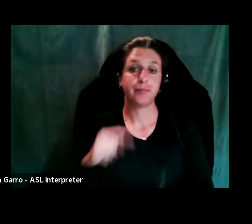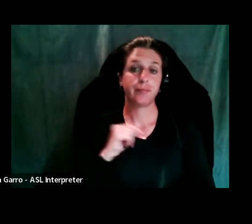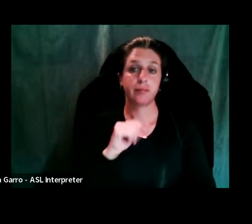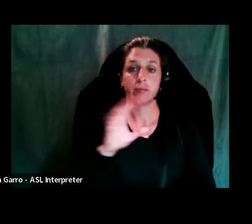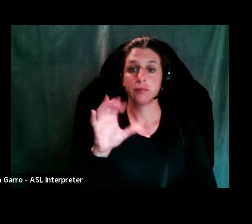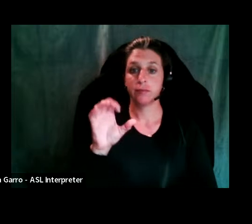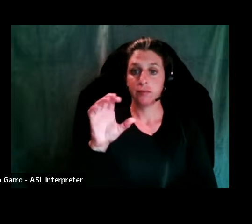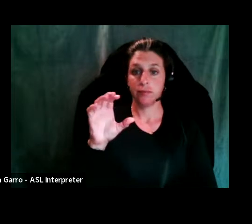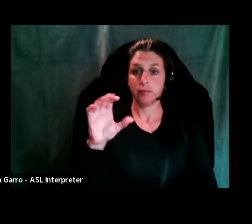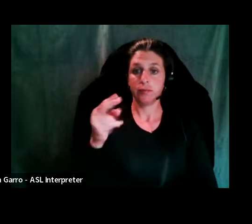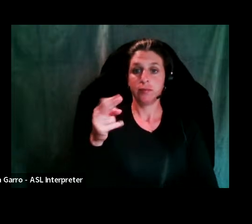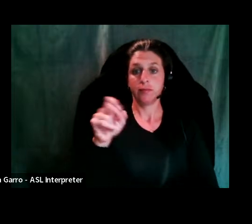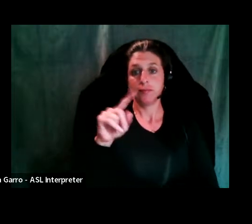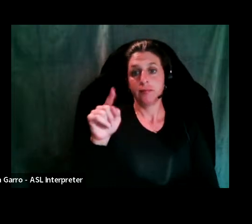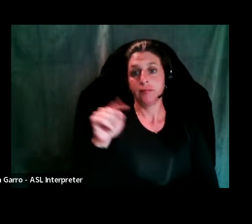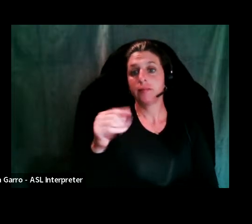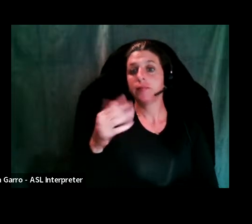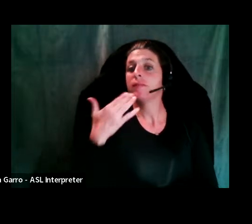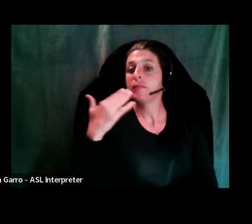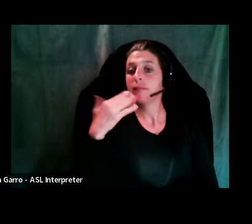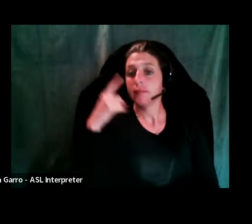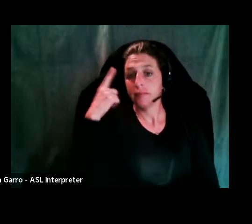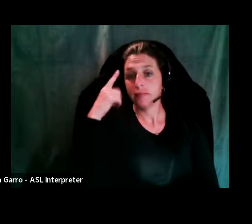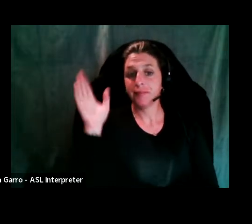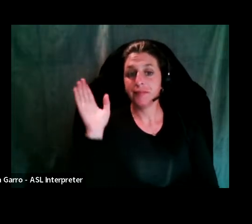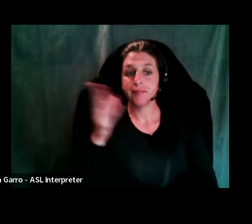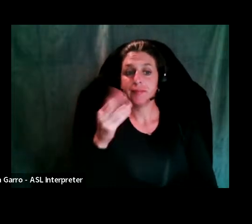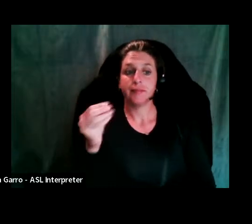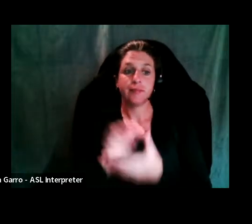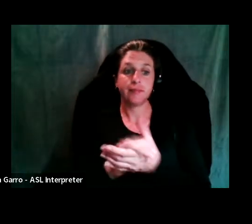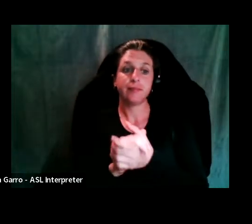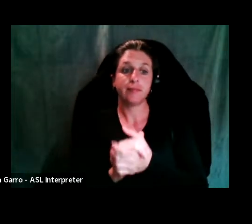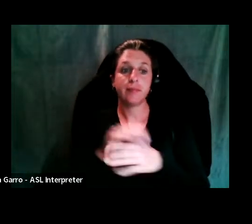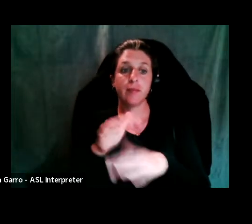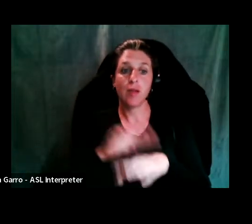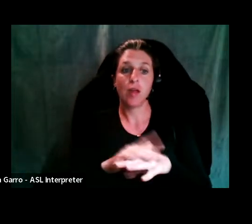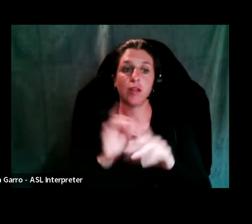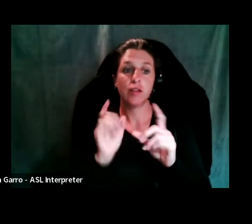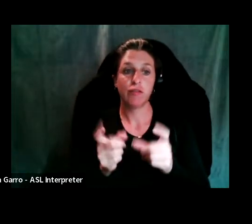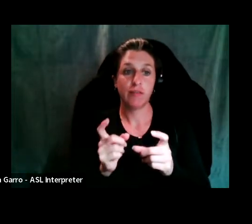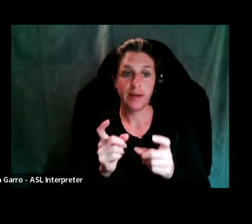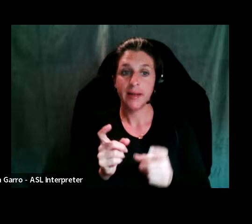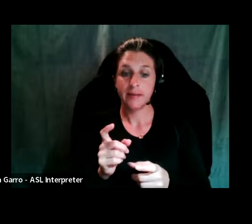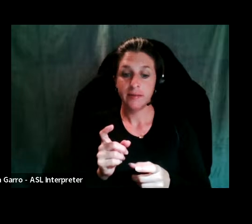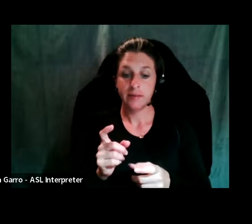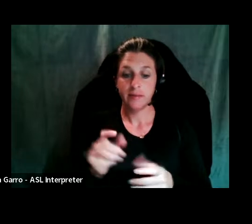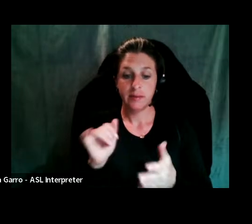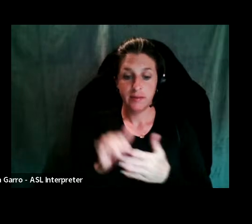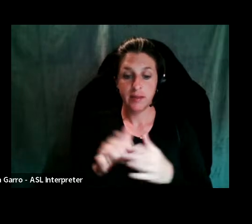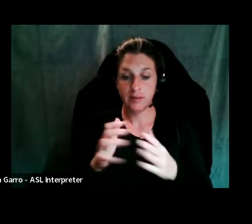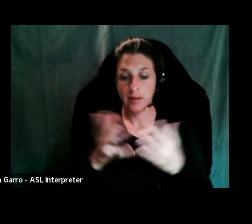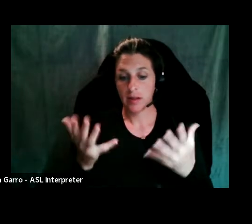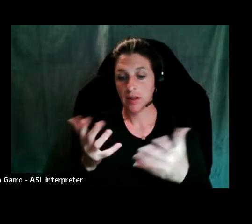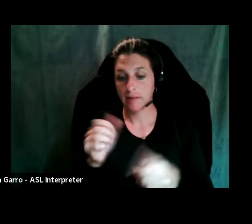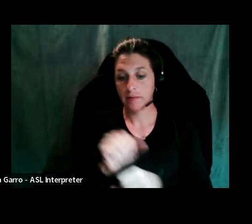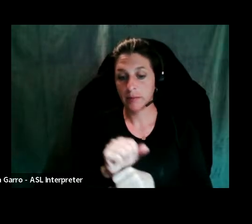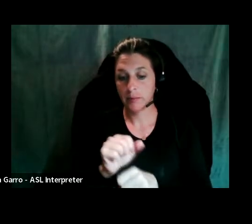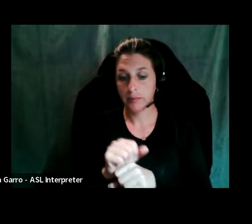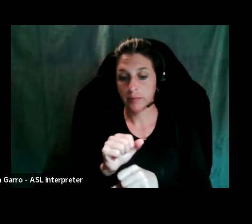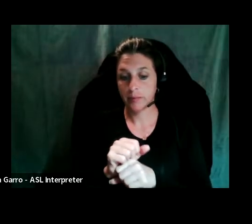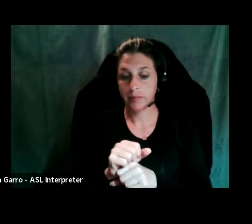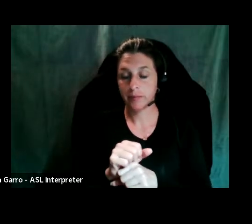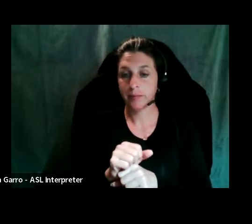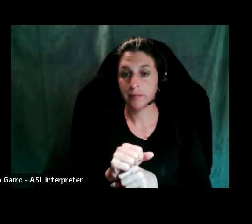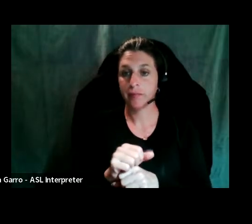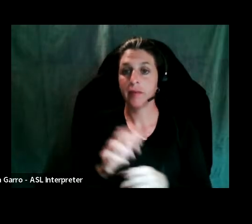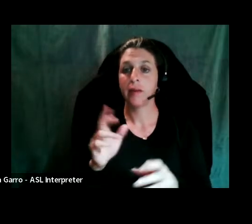Thank you. I wanted to say thank you for the presentation and congratulations on the grant. I mean, that's a lot of work, you know, applying for the grant and